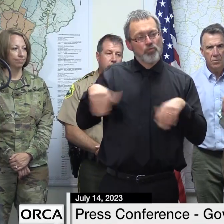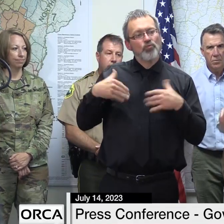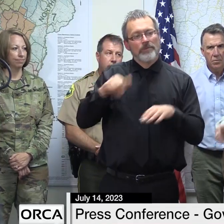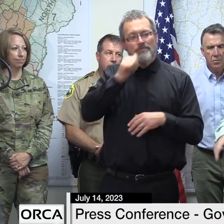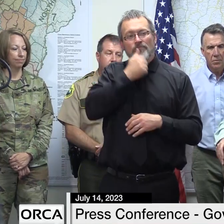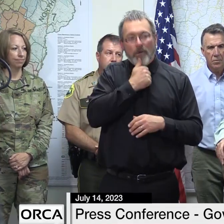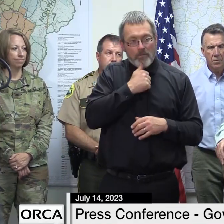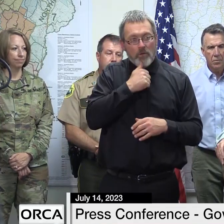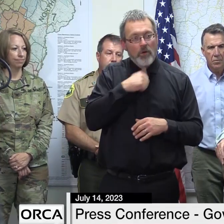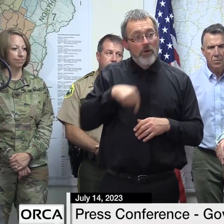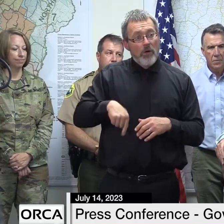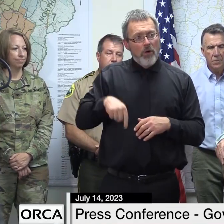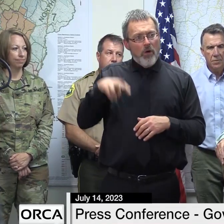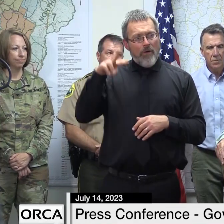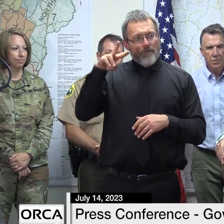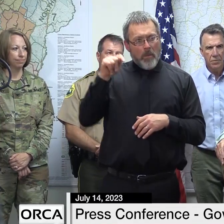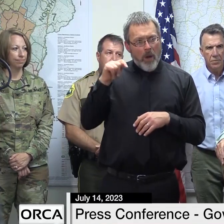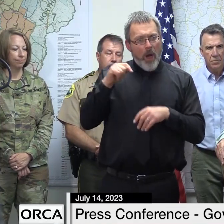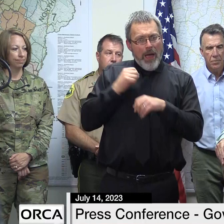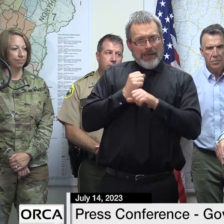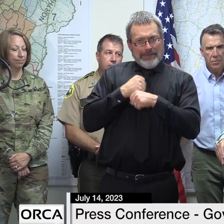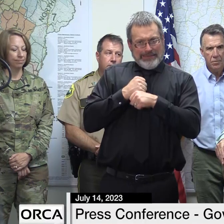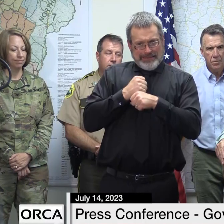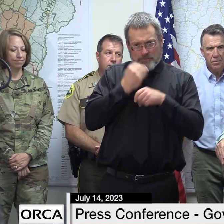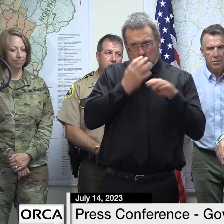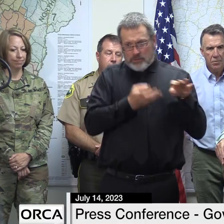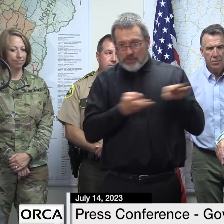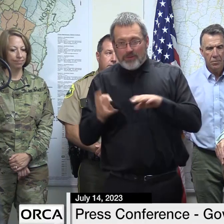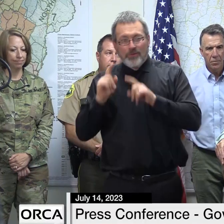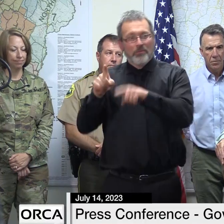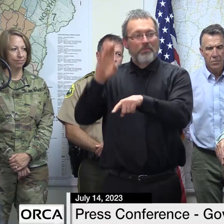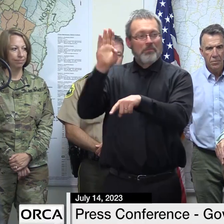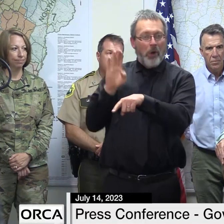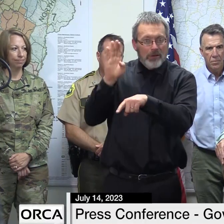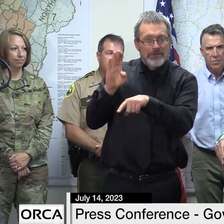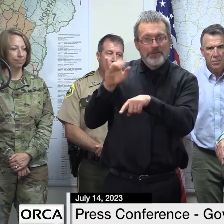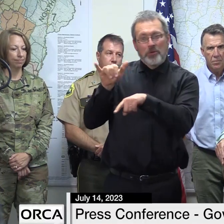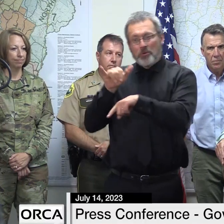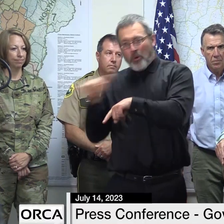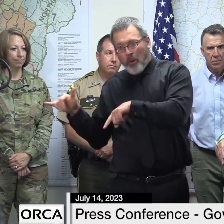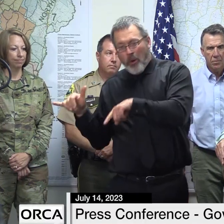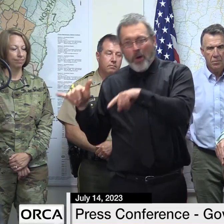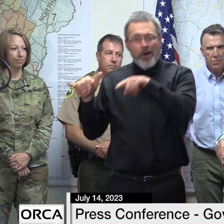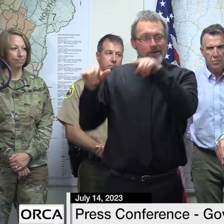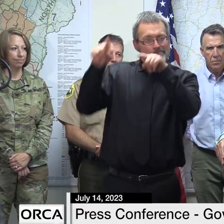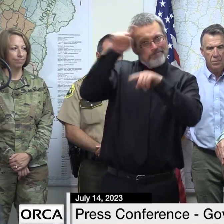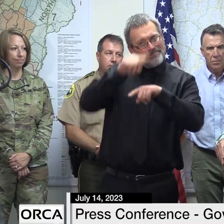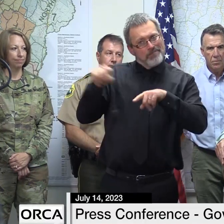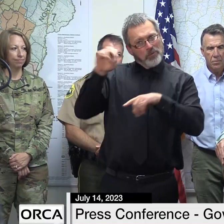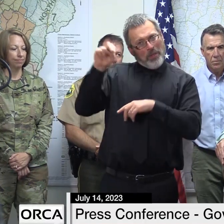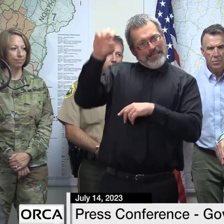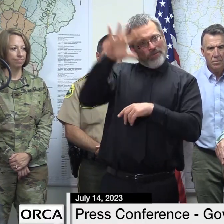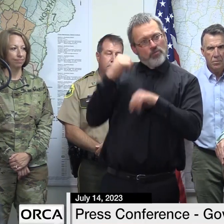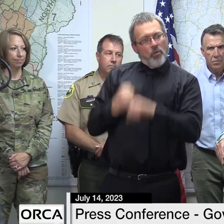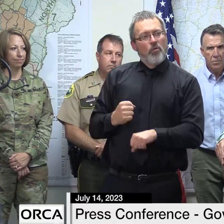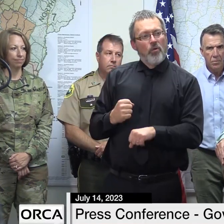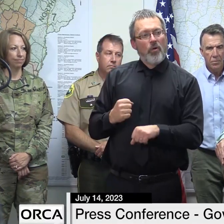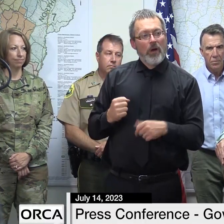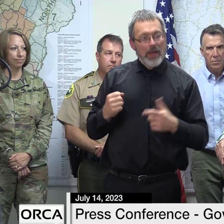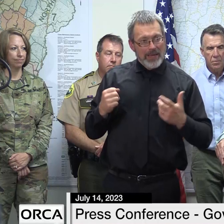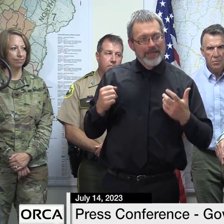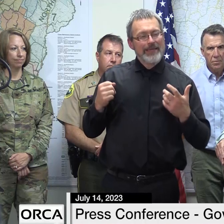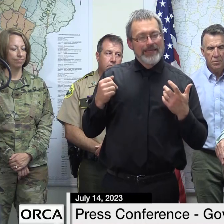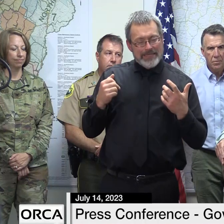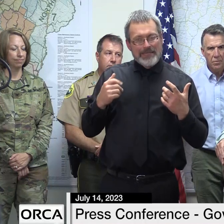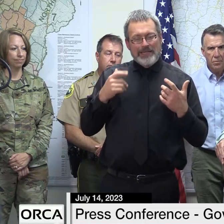Boston and New York and the Northeast. They just need to have that system supported, but it's very complicated.